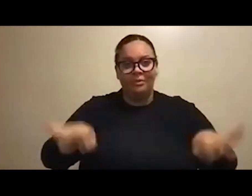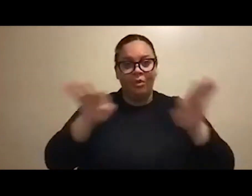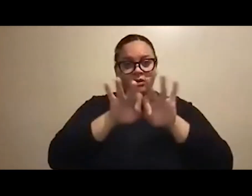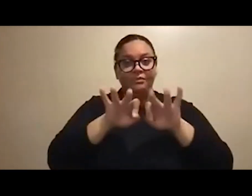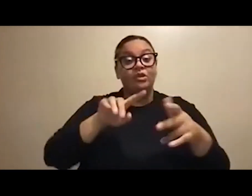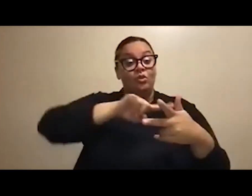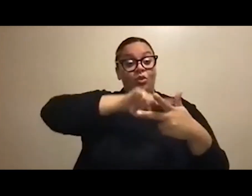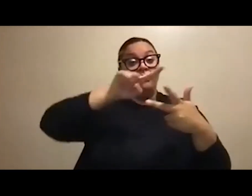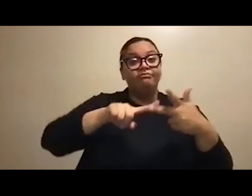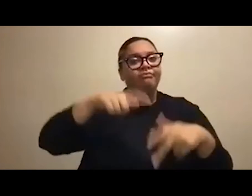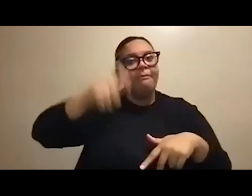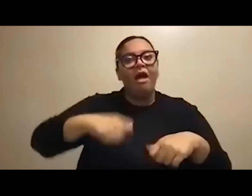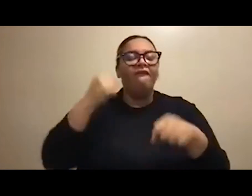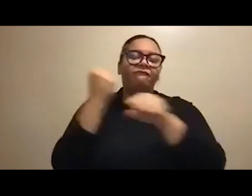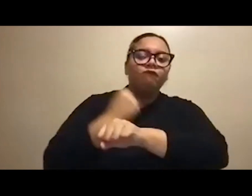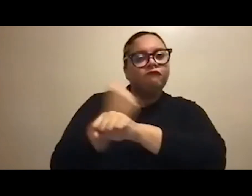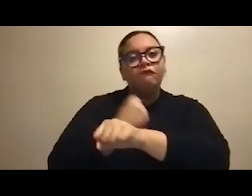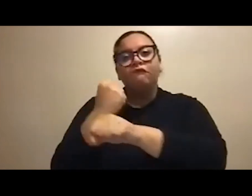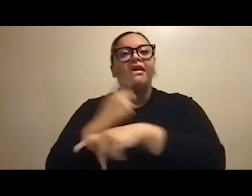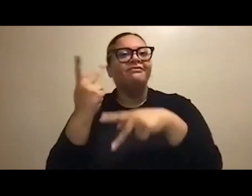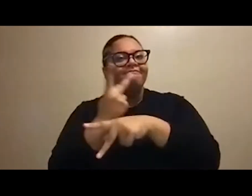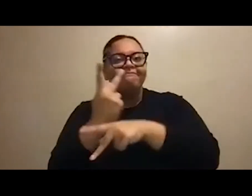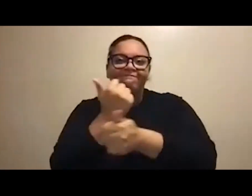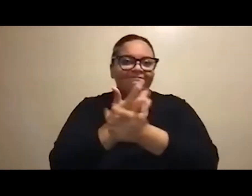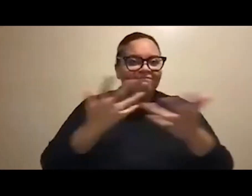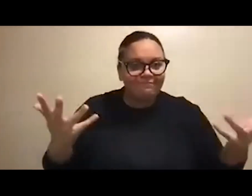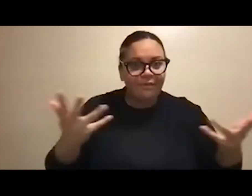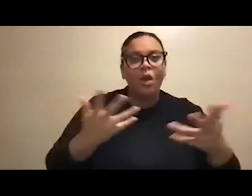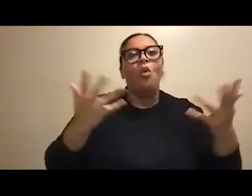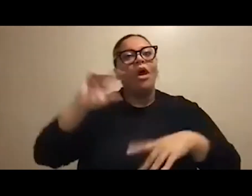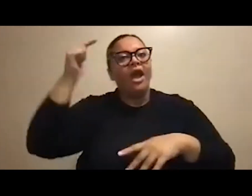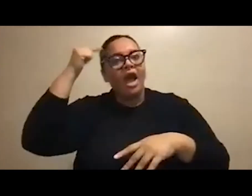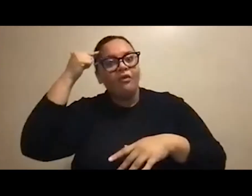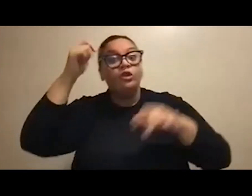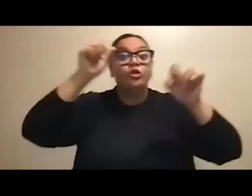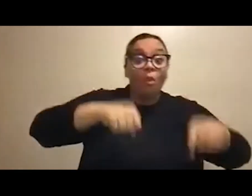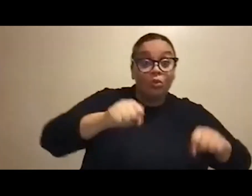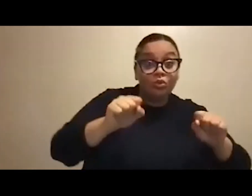major players what the government's supposed to do and what the government can't do.